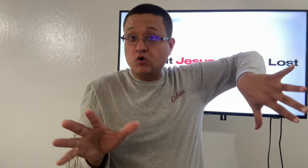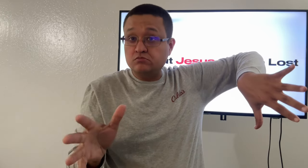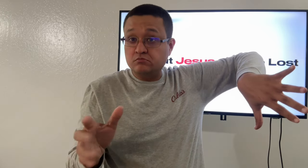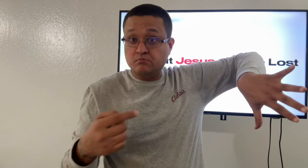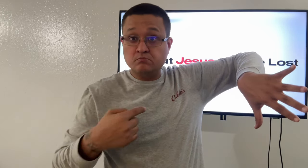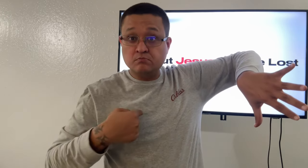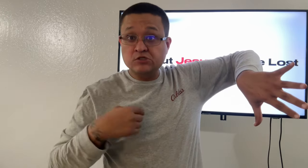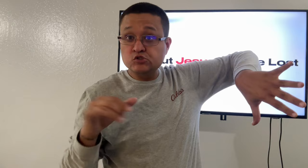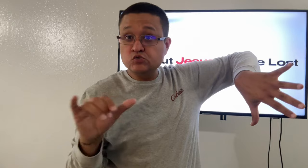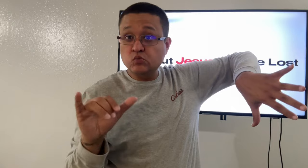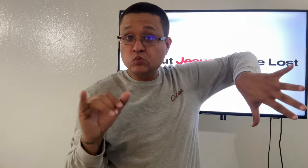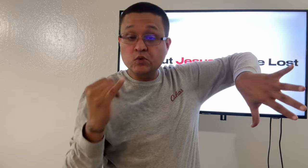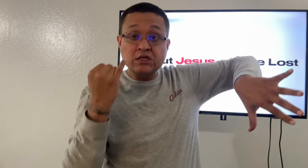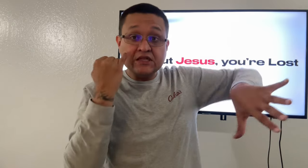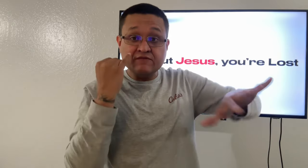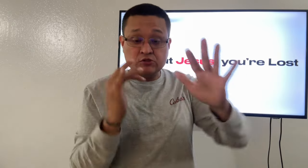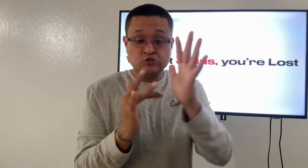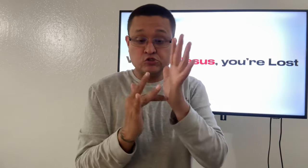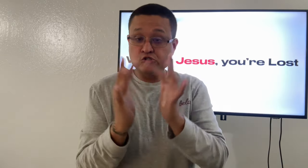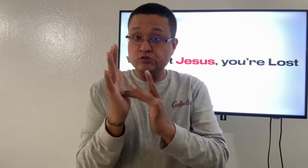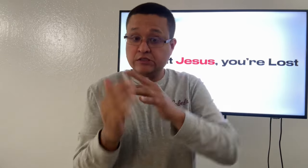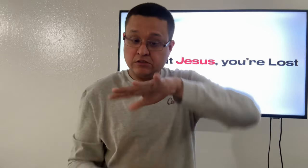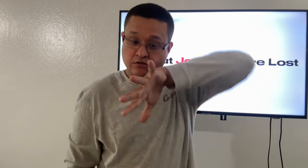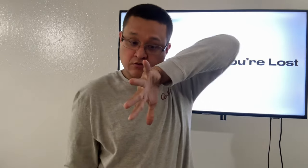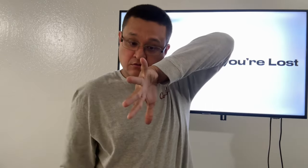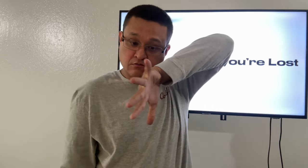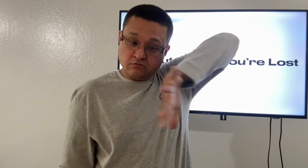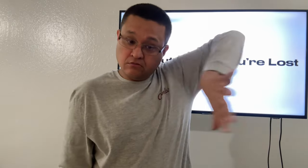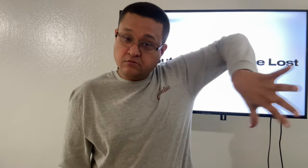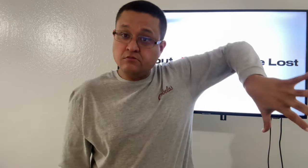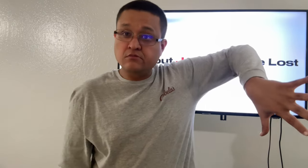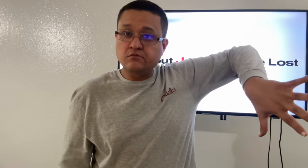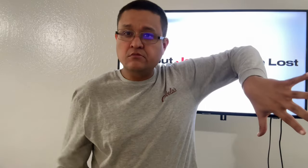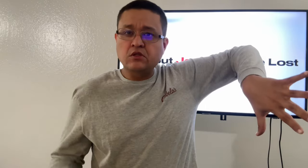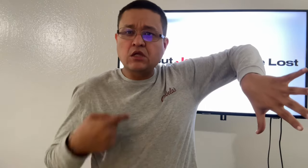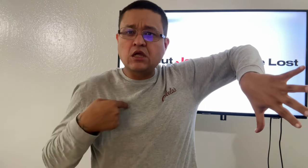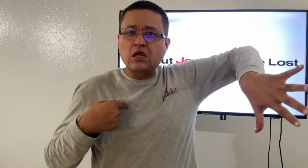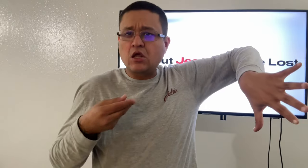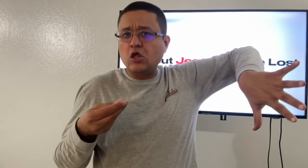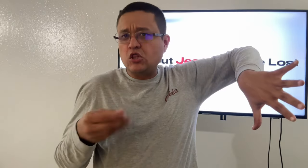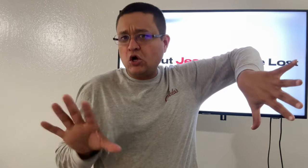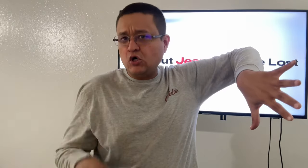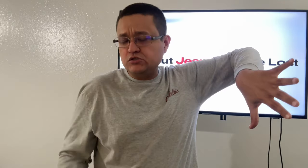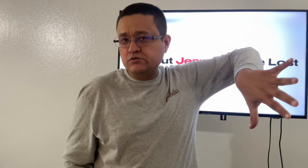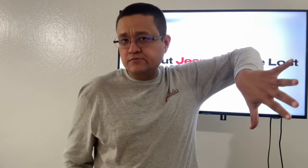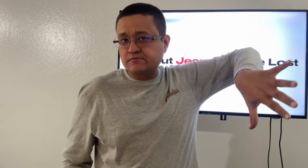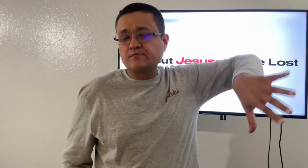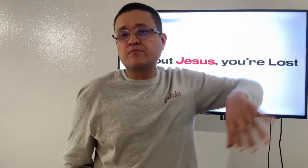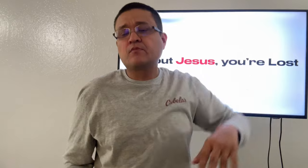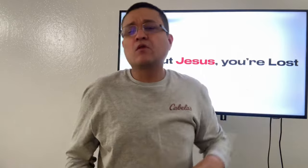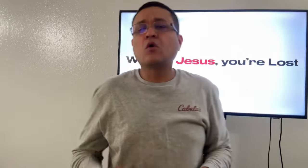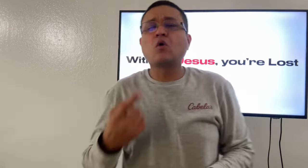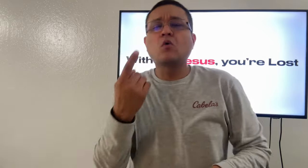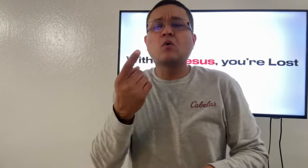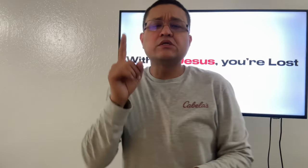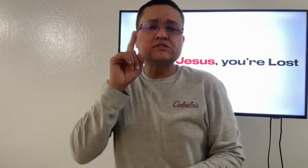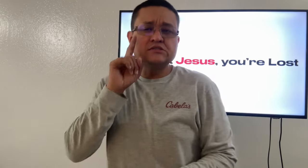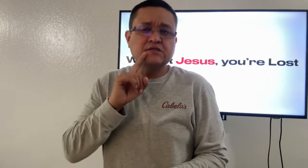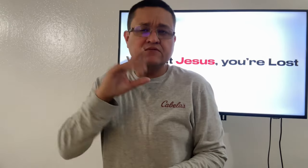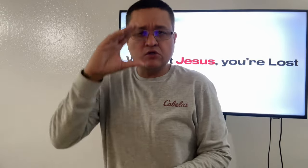lost. Me too. If I push Jesus to the side, and don't have my